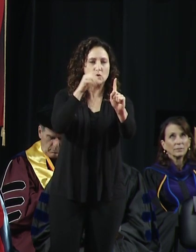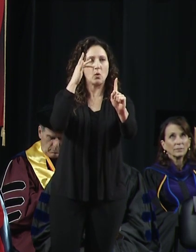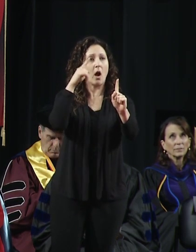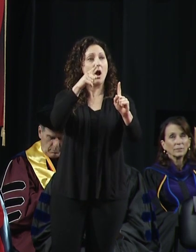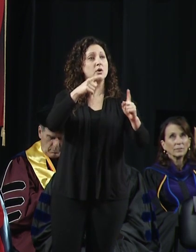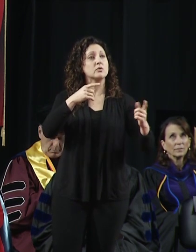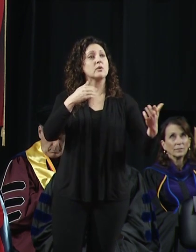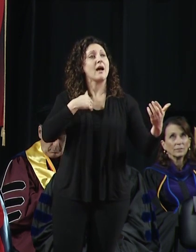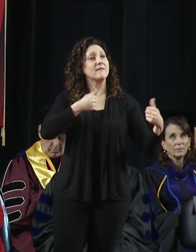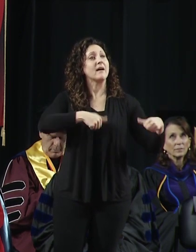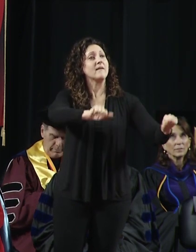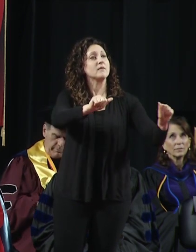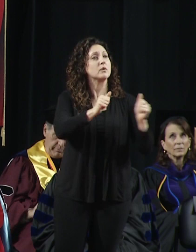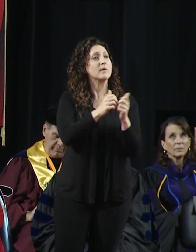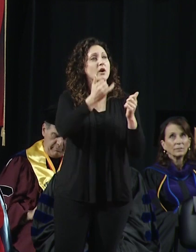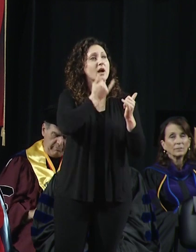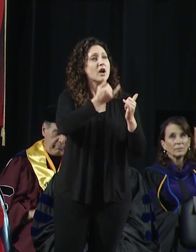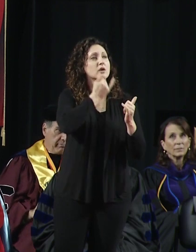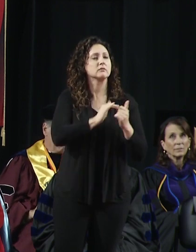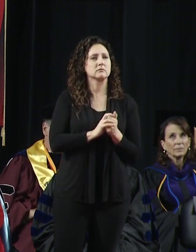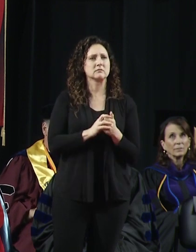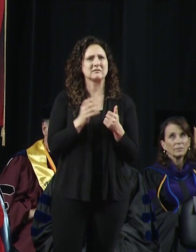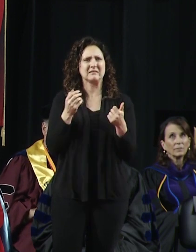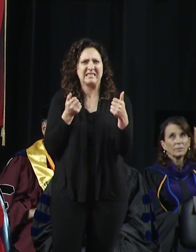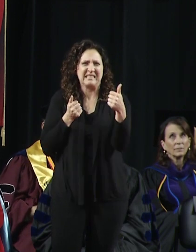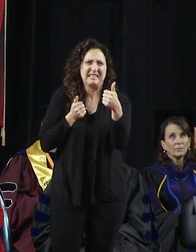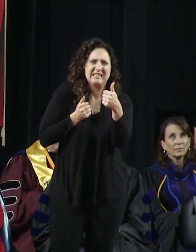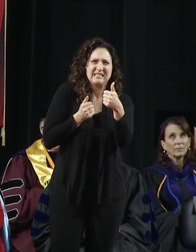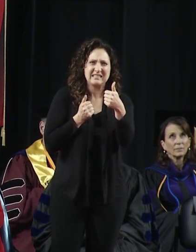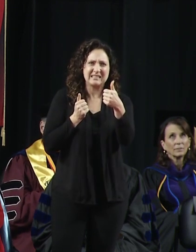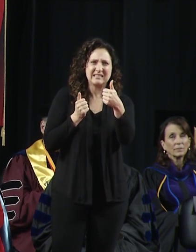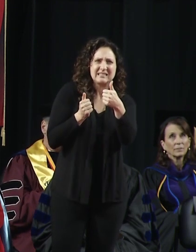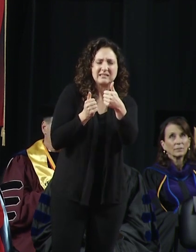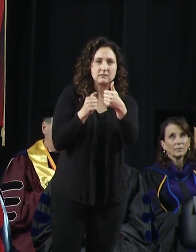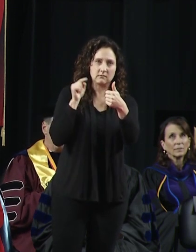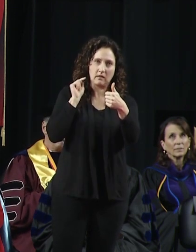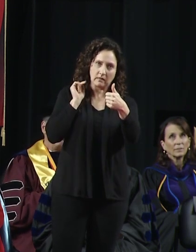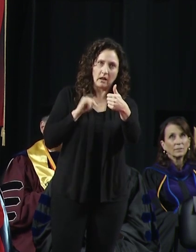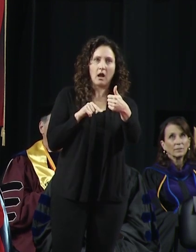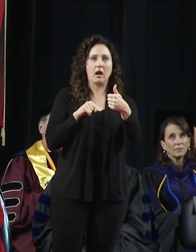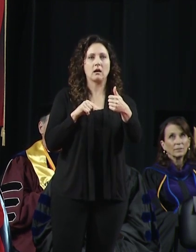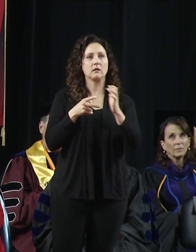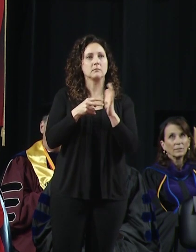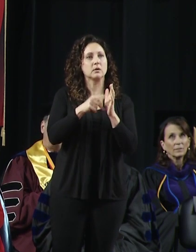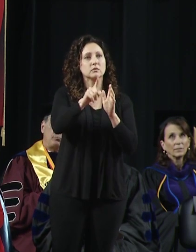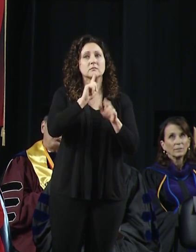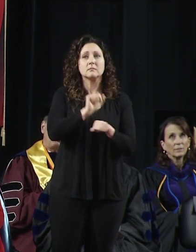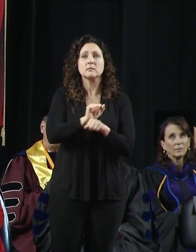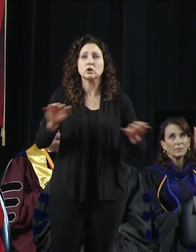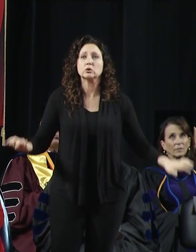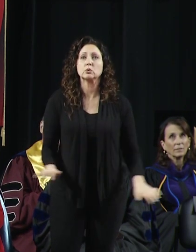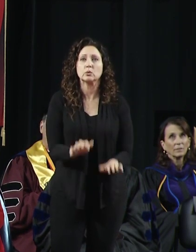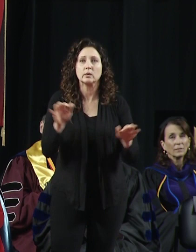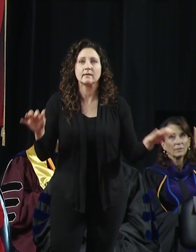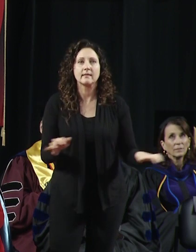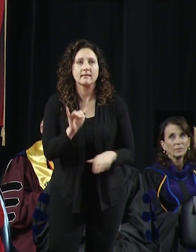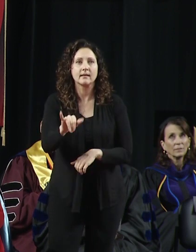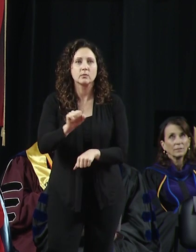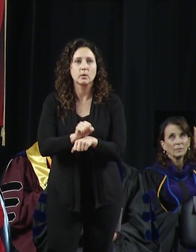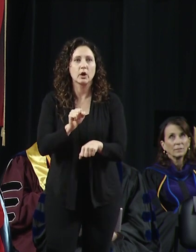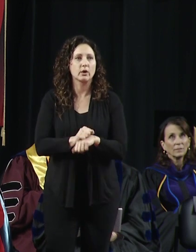error or shortcoming. But who does actually strive to do the deeds, who knows the